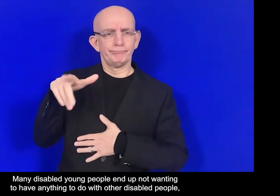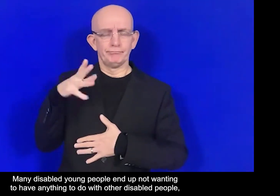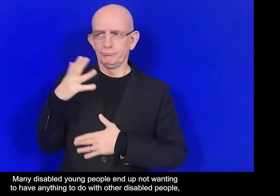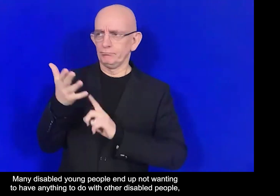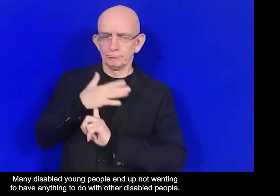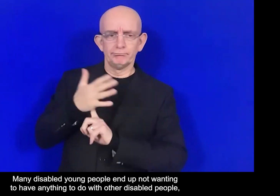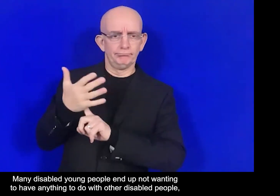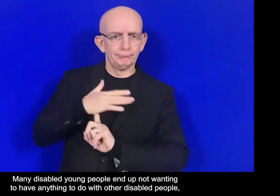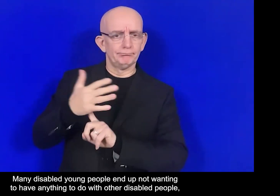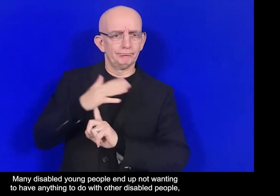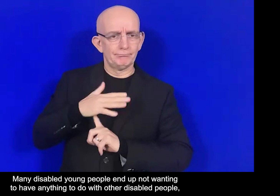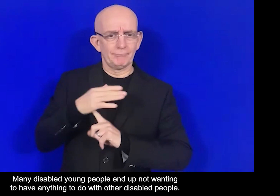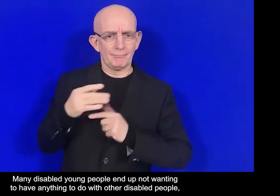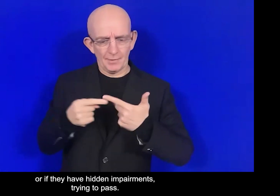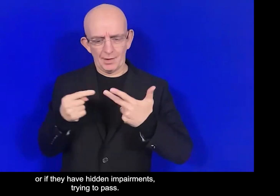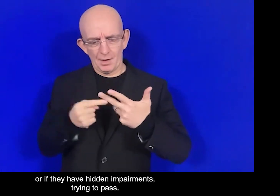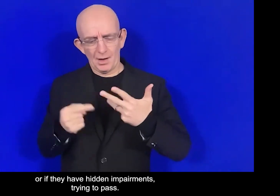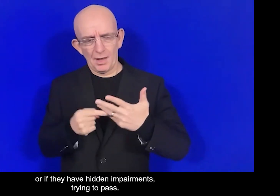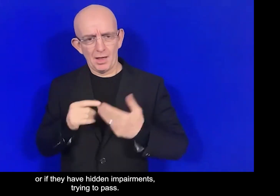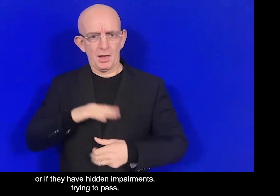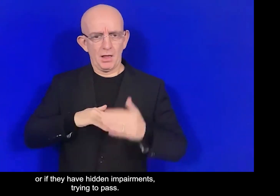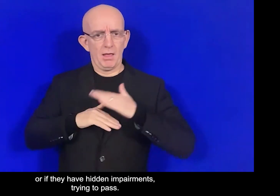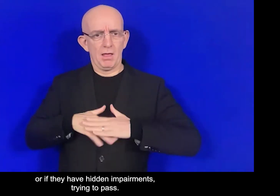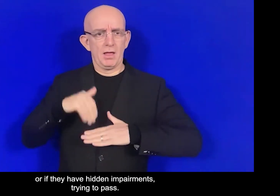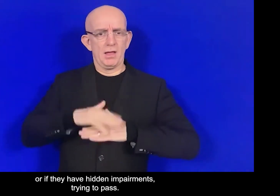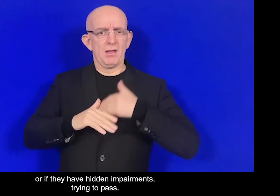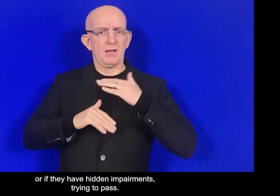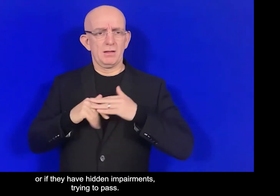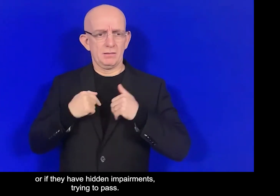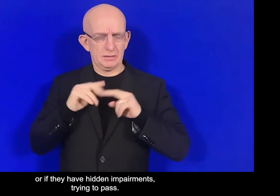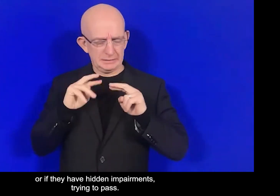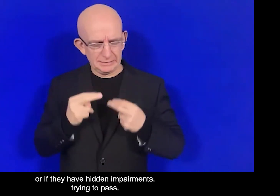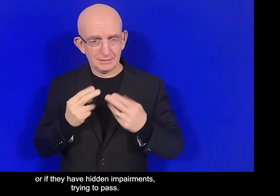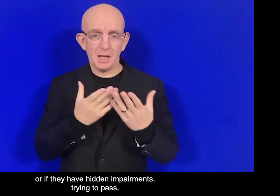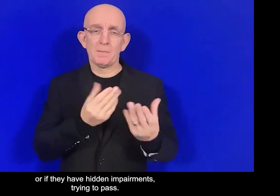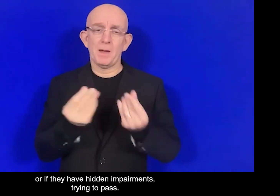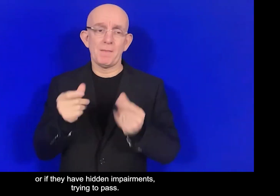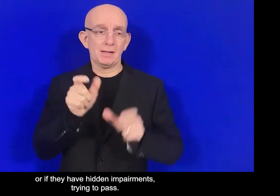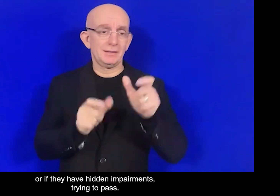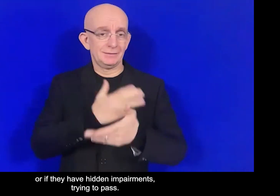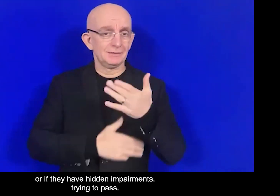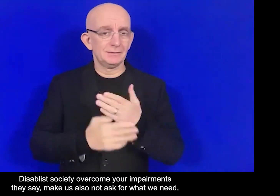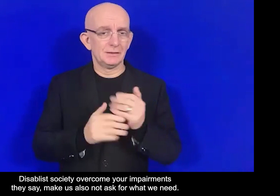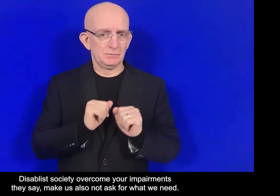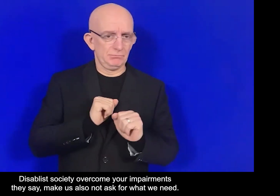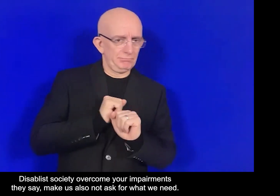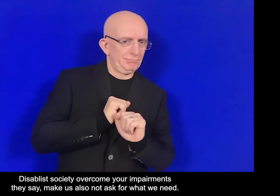have anything to do with other disabled people, or if they have hidden impairments, trying to pass.